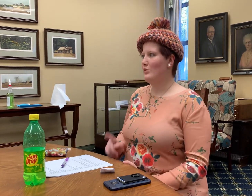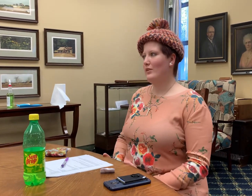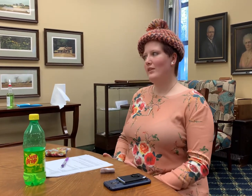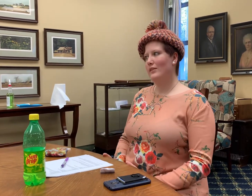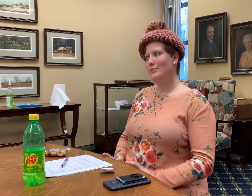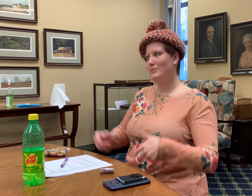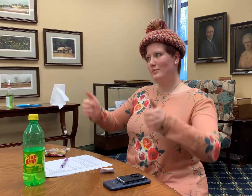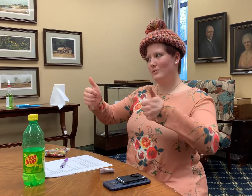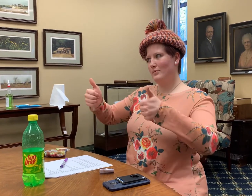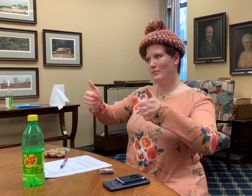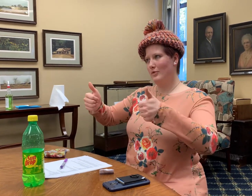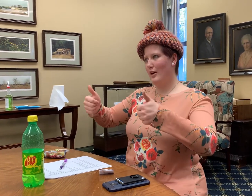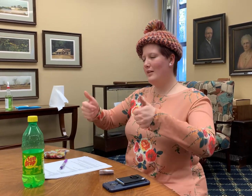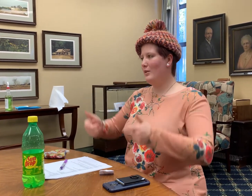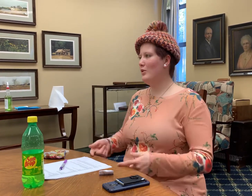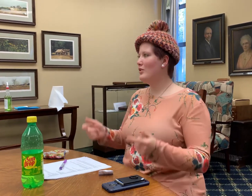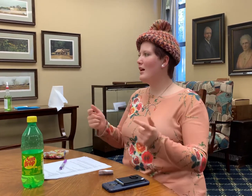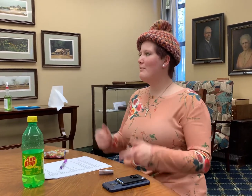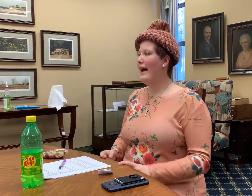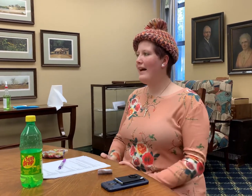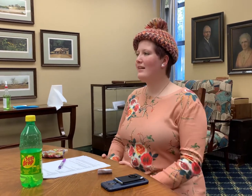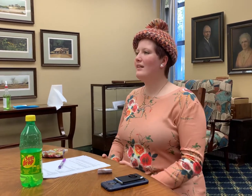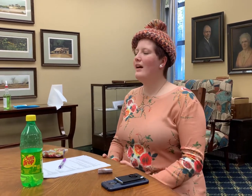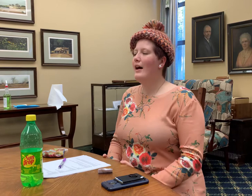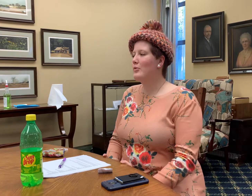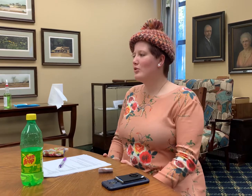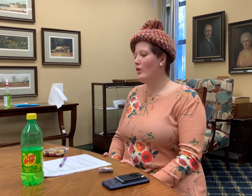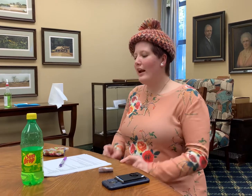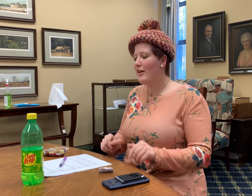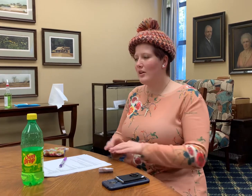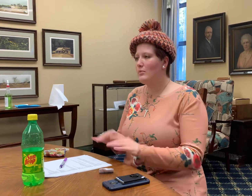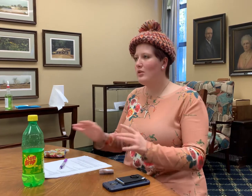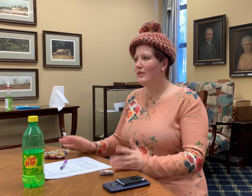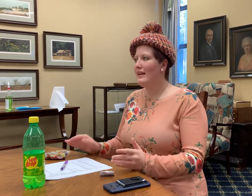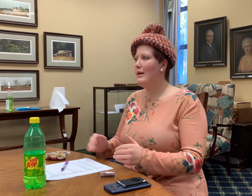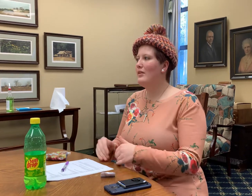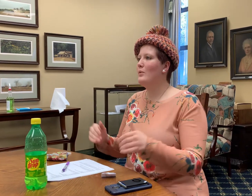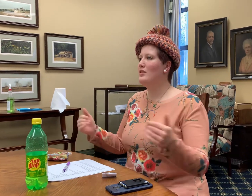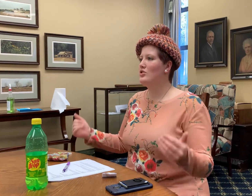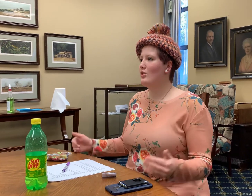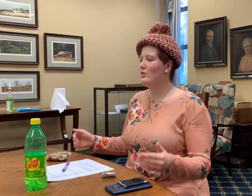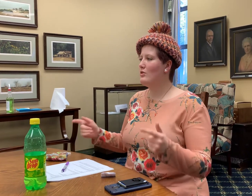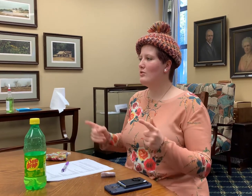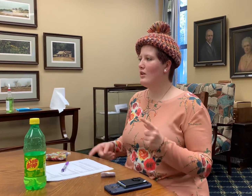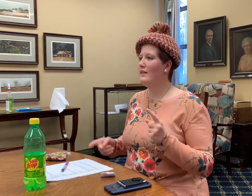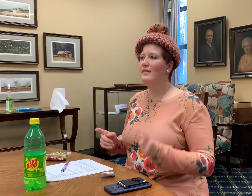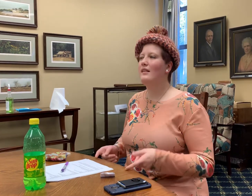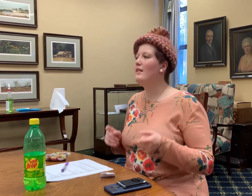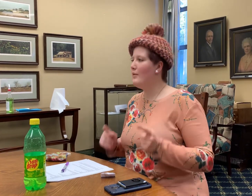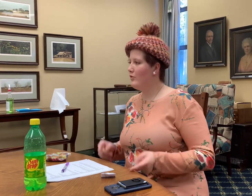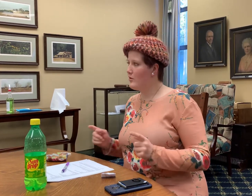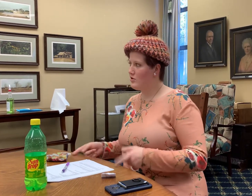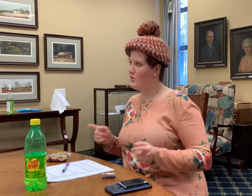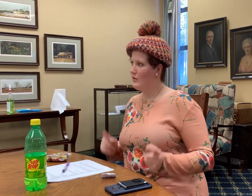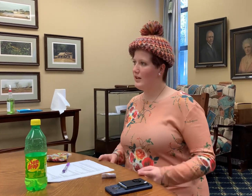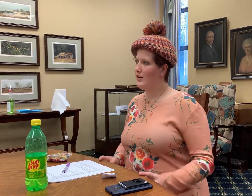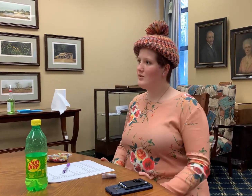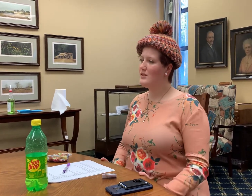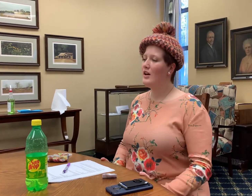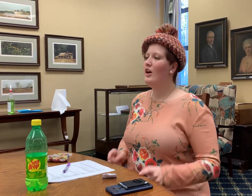differences, all right? And then when you come back, I'm going to try to have my computer set up so that we can show at least a clip from those two videos so that